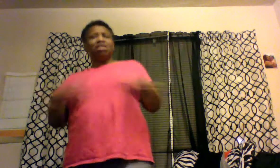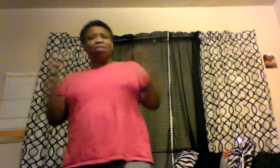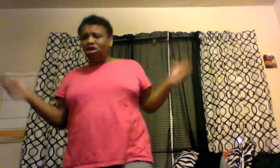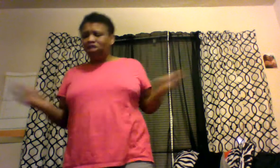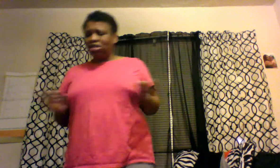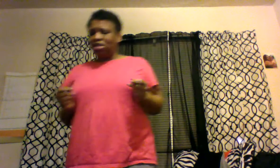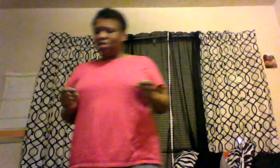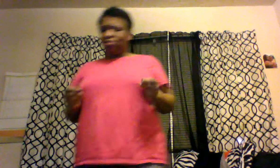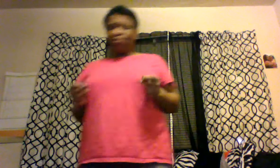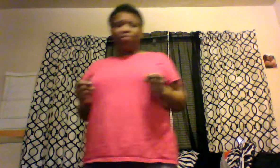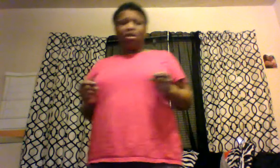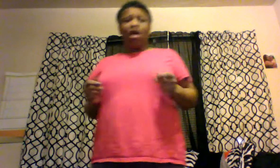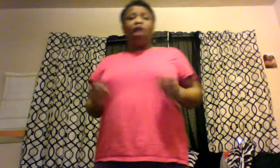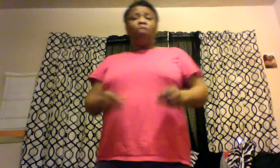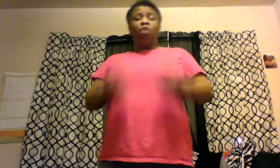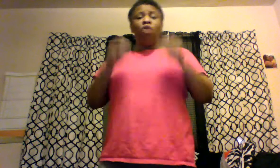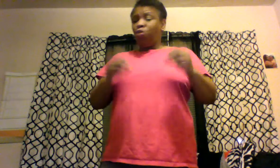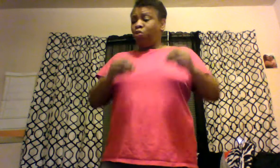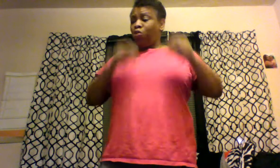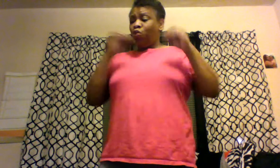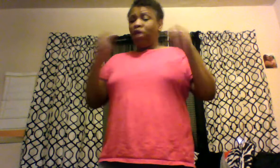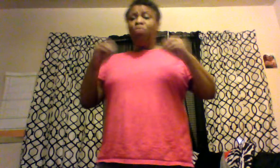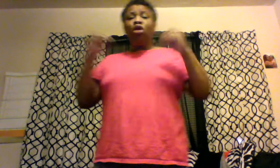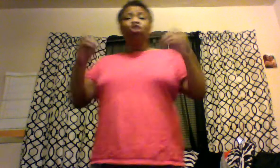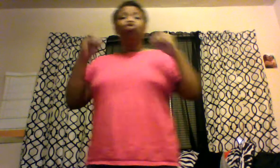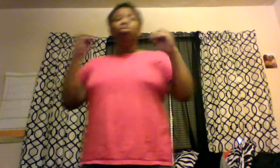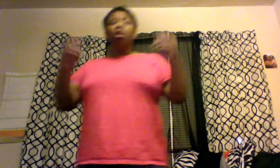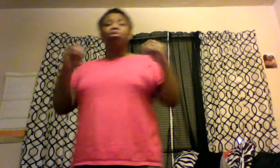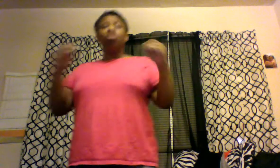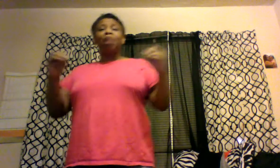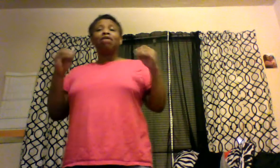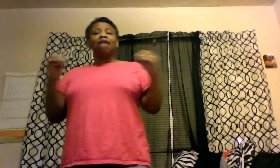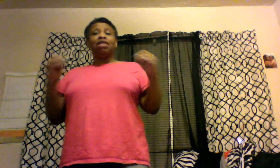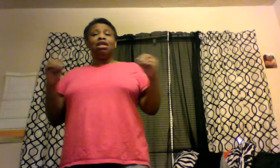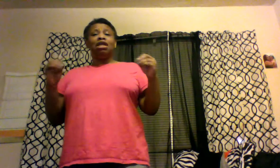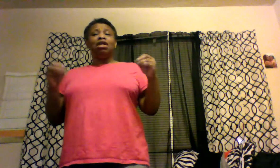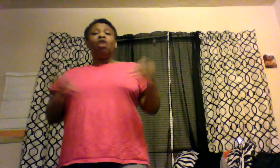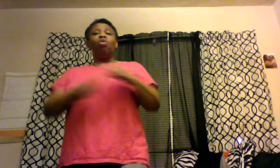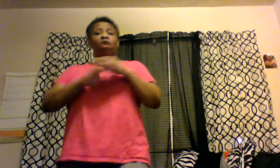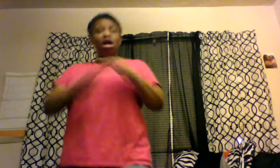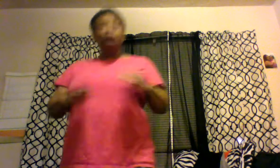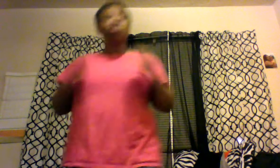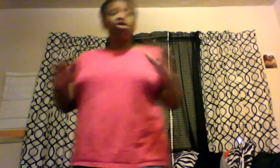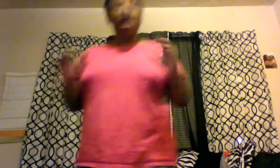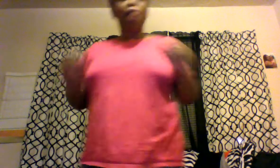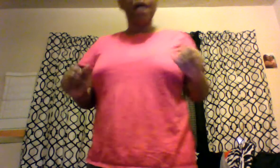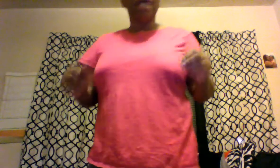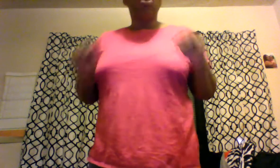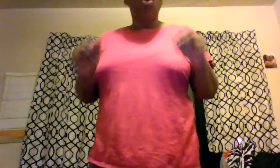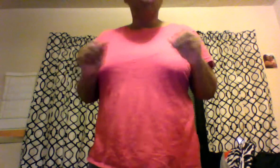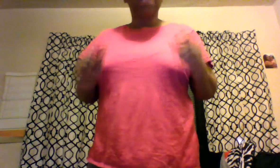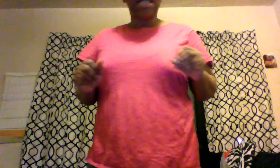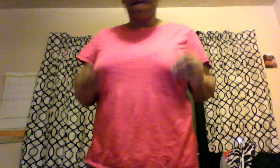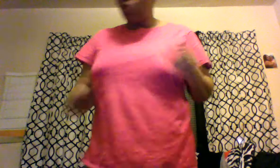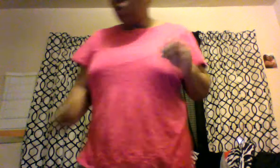and marches. But what we most remember about Dr. King, what comes to our mind all the time when we